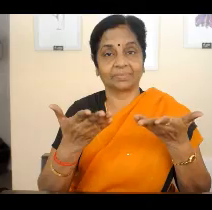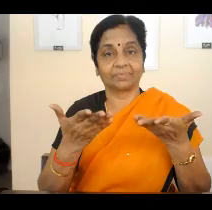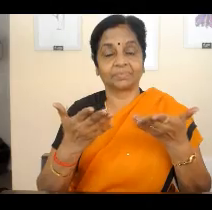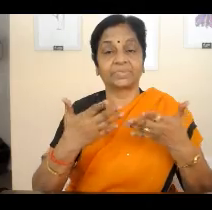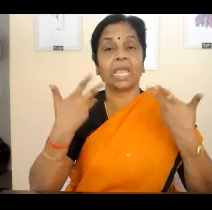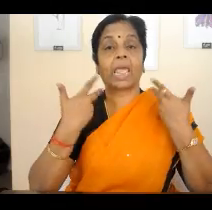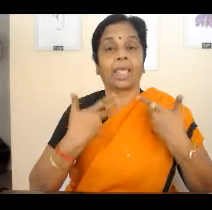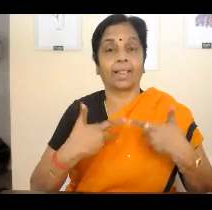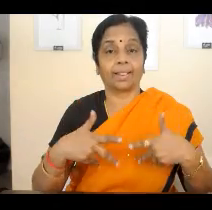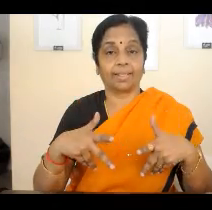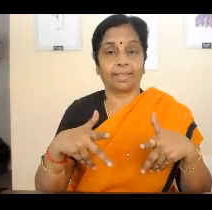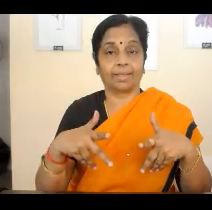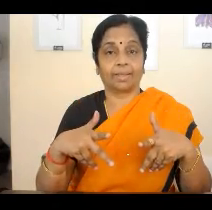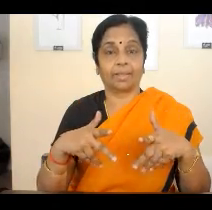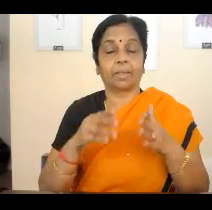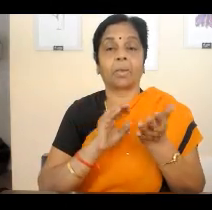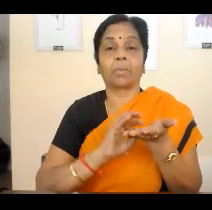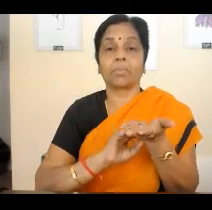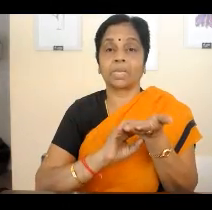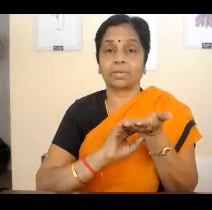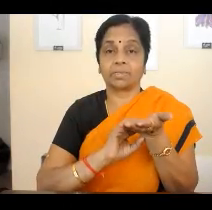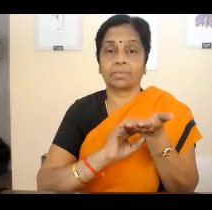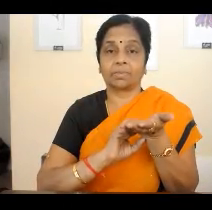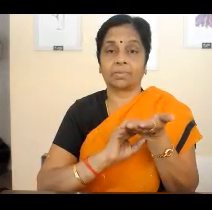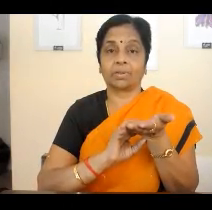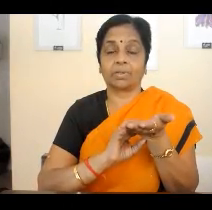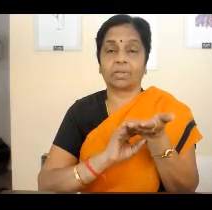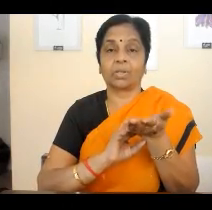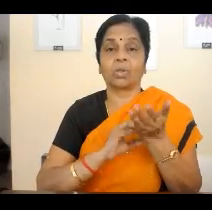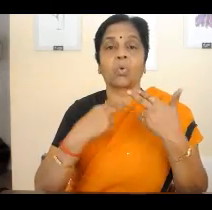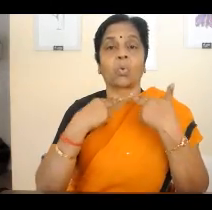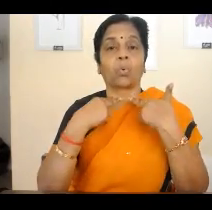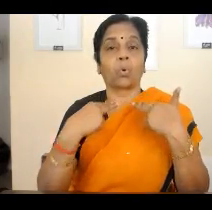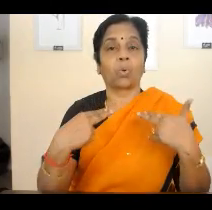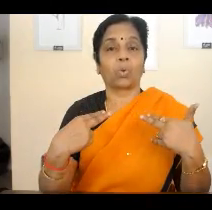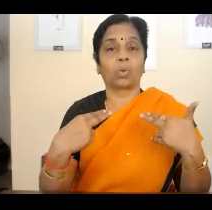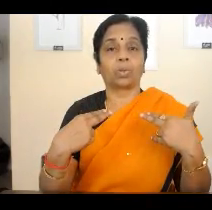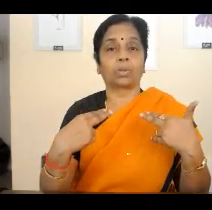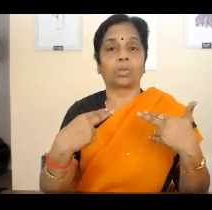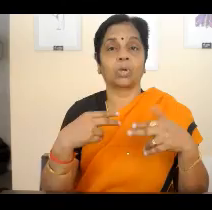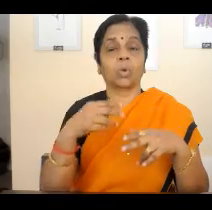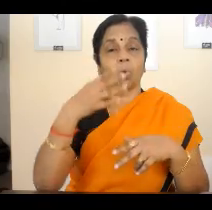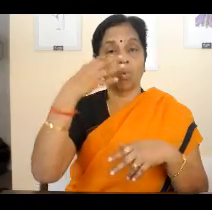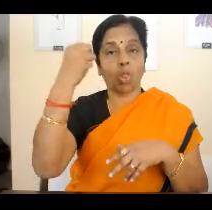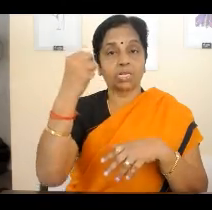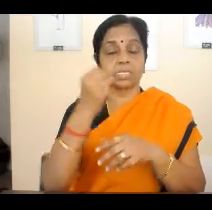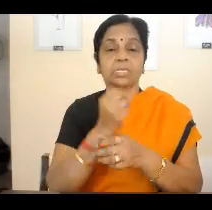health, medicine, courts, police stations,